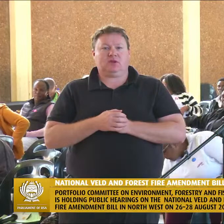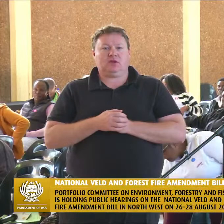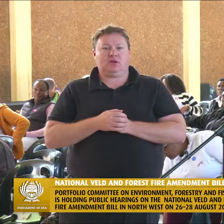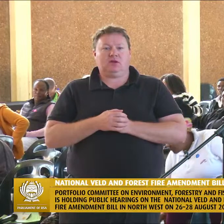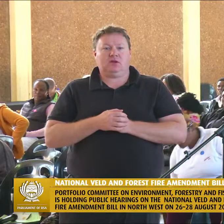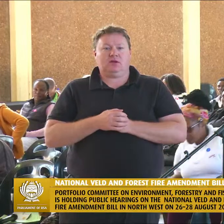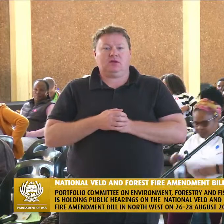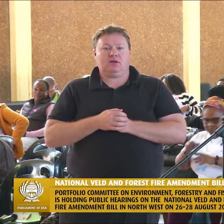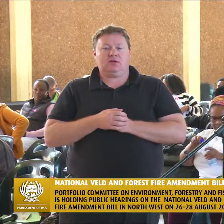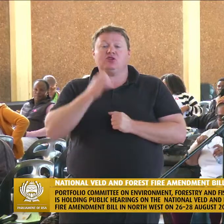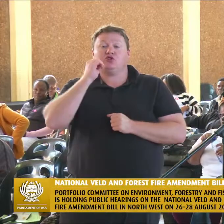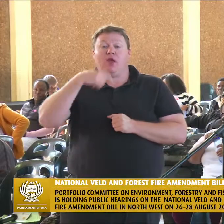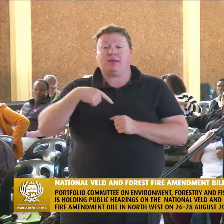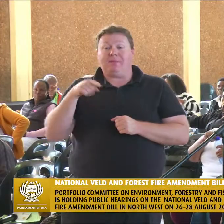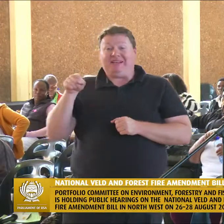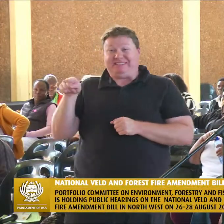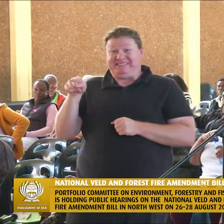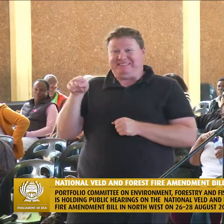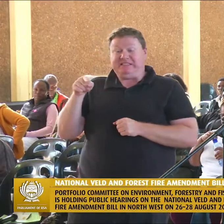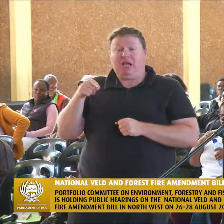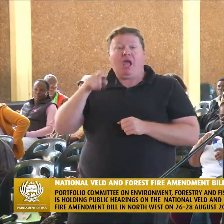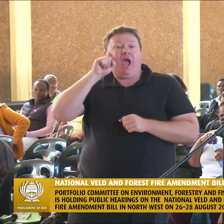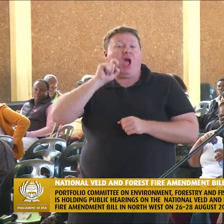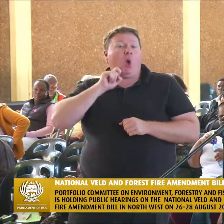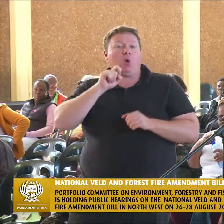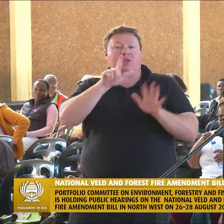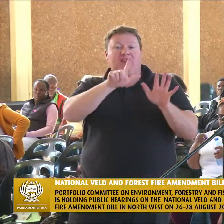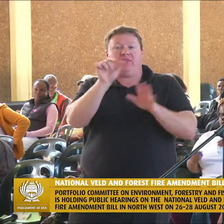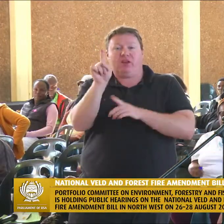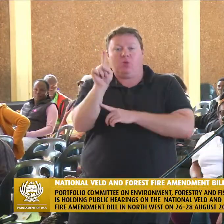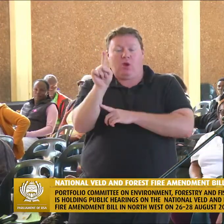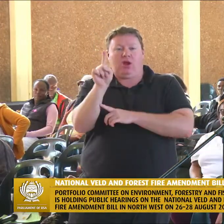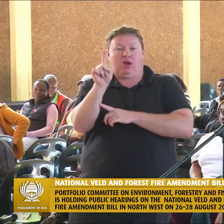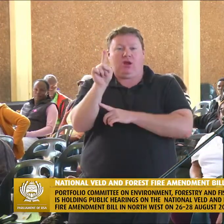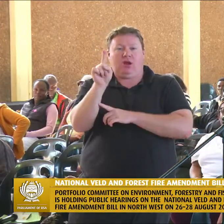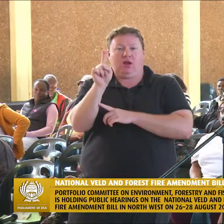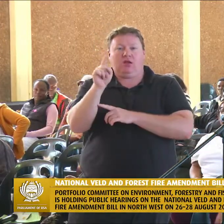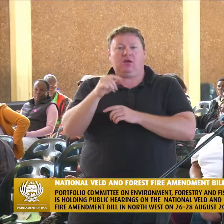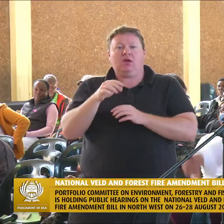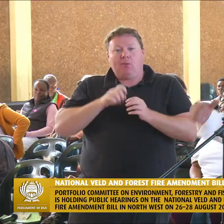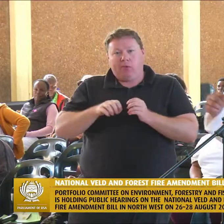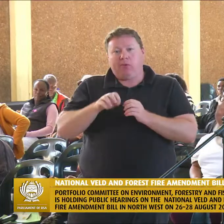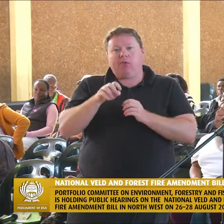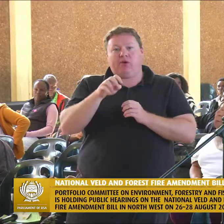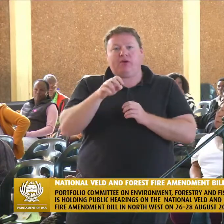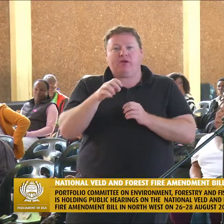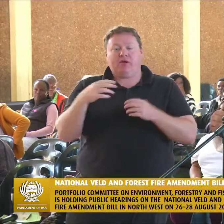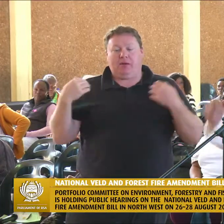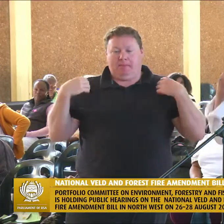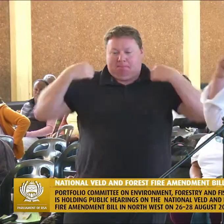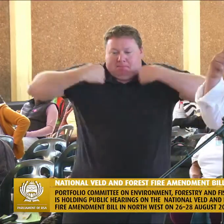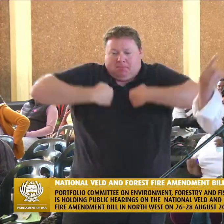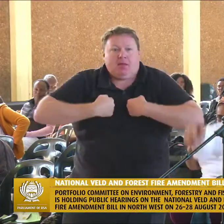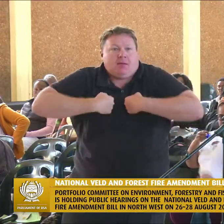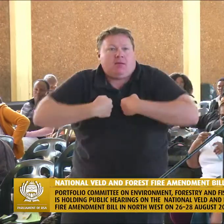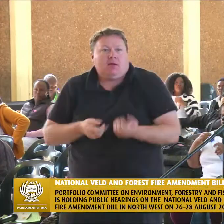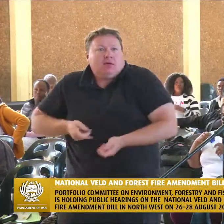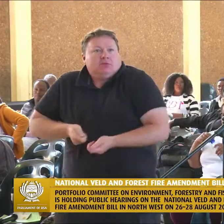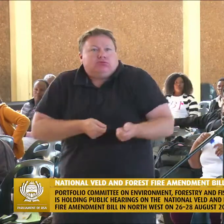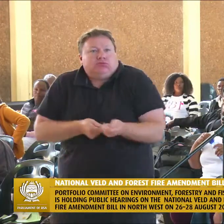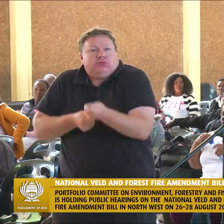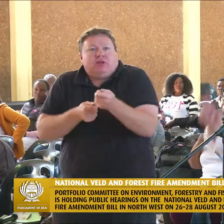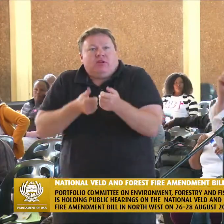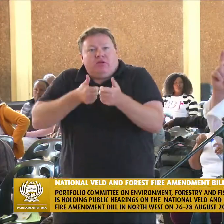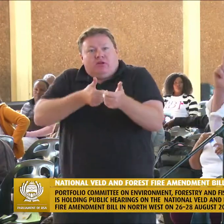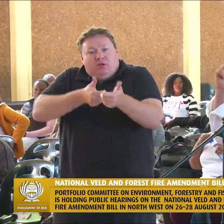this gentleman at the age of 71 years walked into the mahalitsburg mountains with a backpack to go and put out a fire